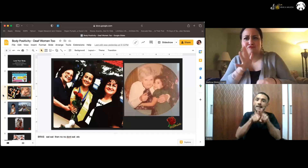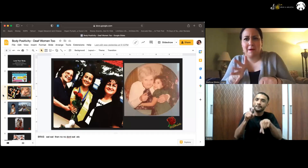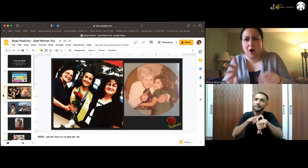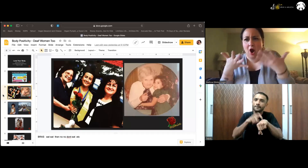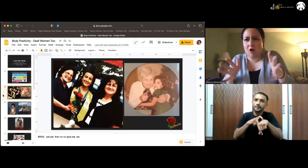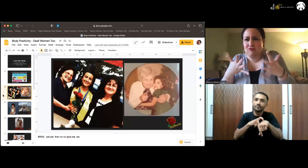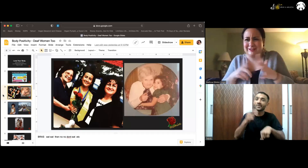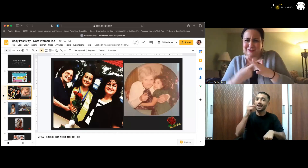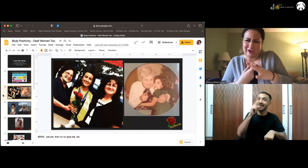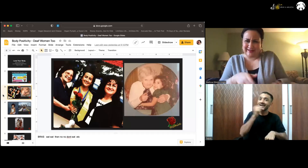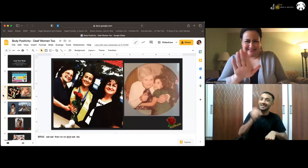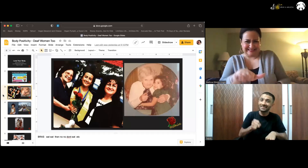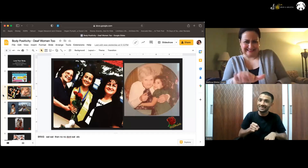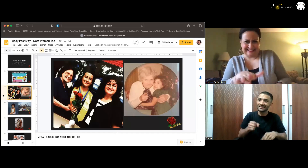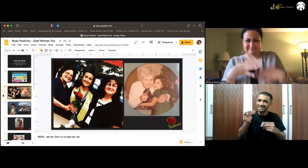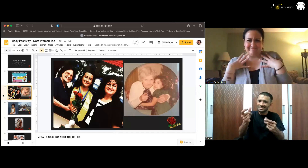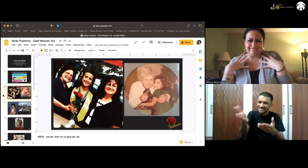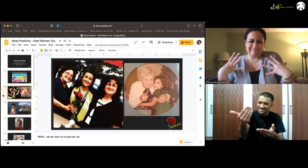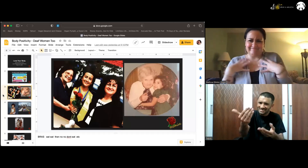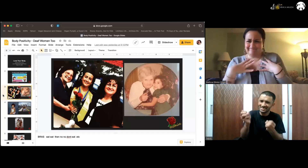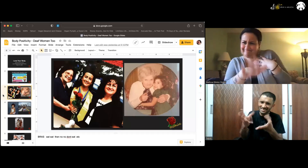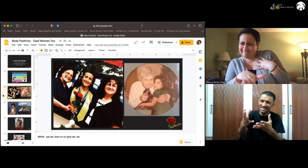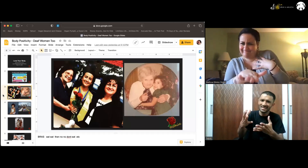she was like, no, finish your food, do it quick.